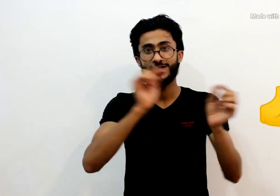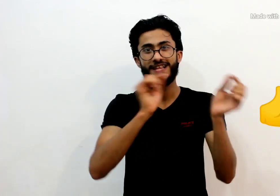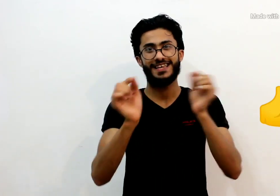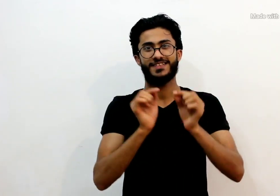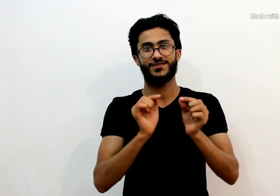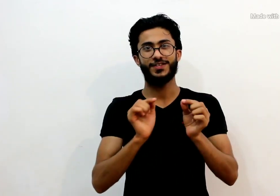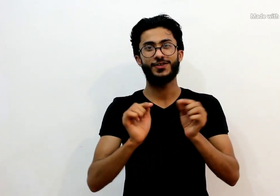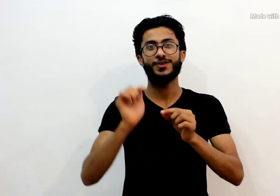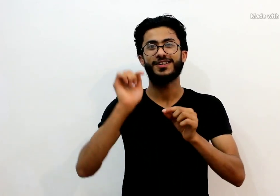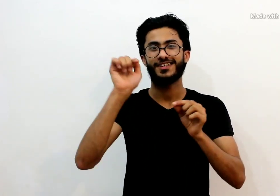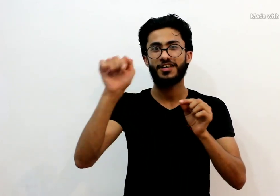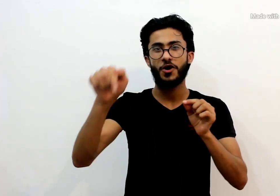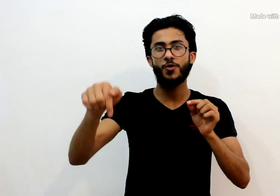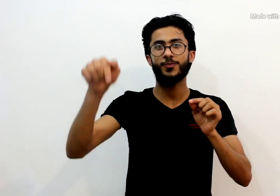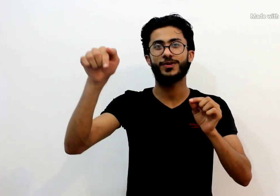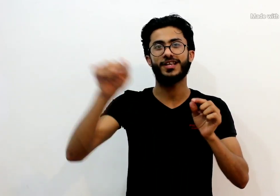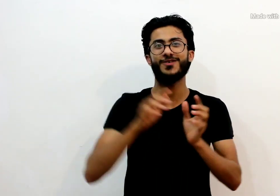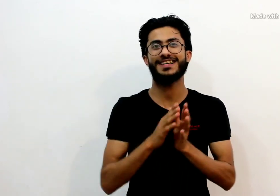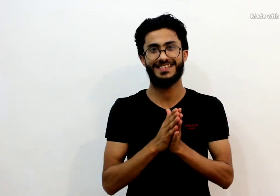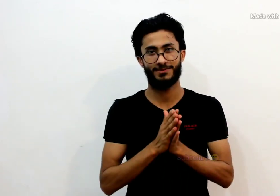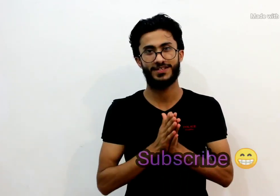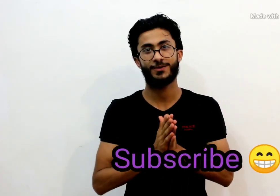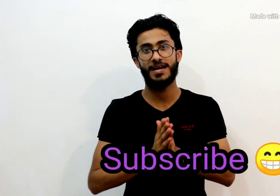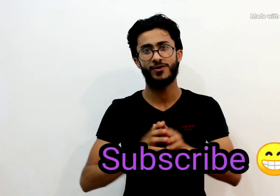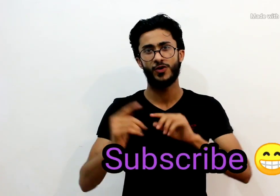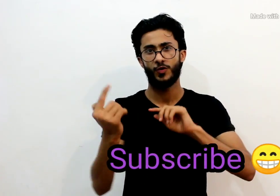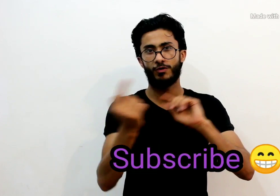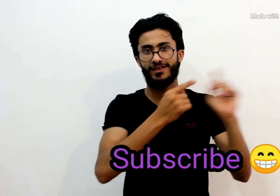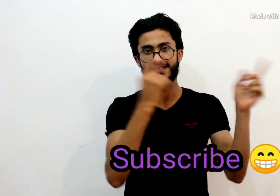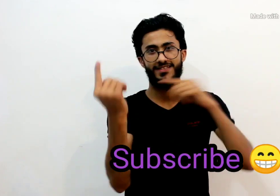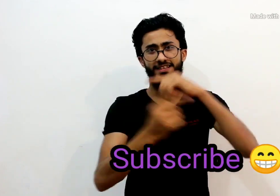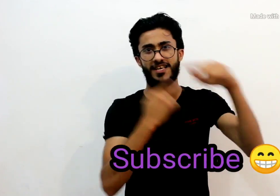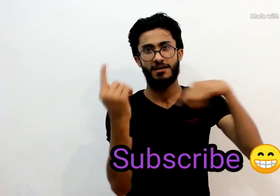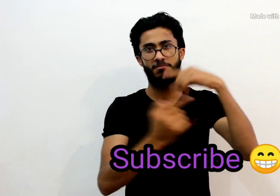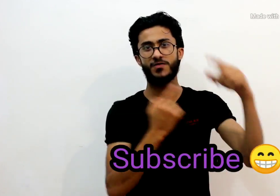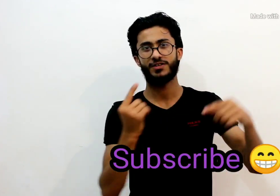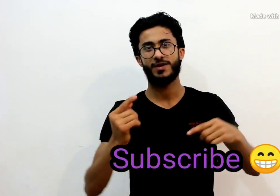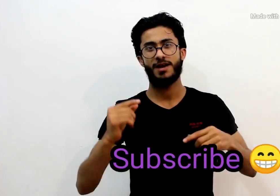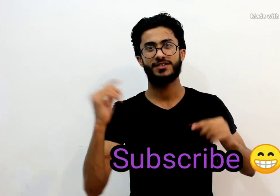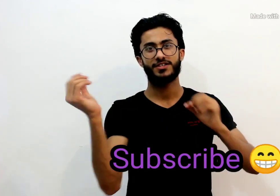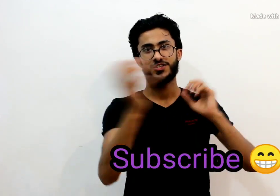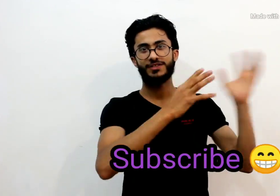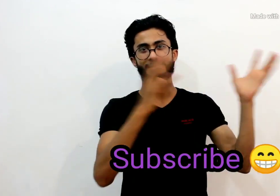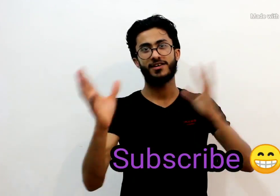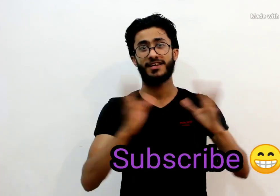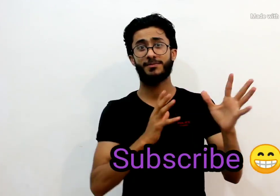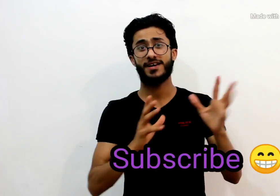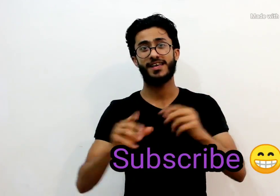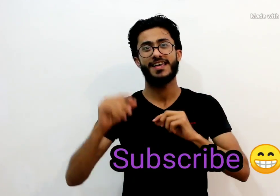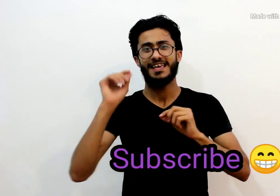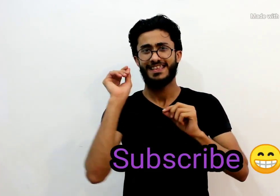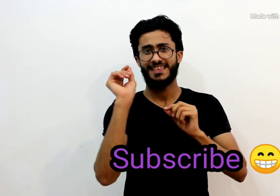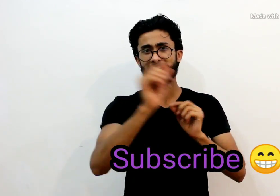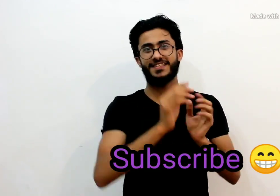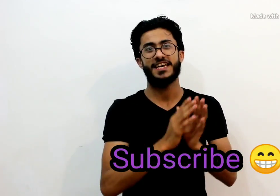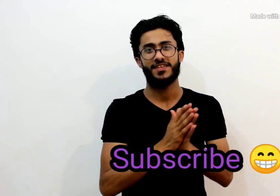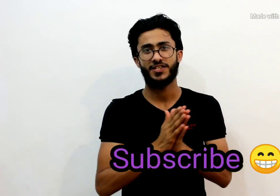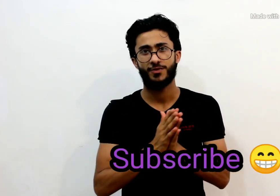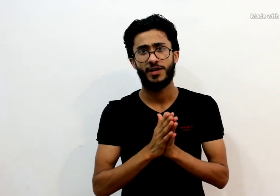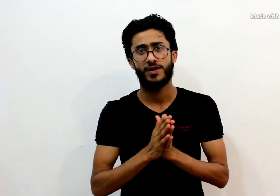like this video, go below and subscribe, or just move it around, share it among anybody. That's it, that's what I want